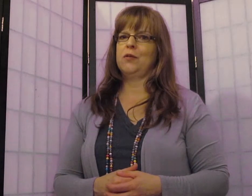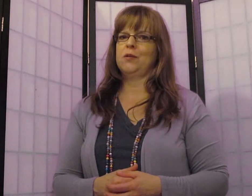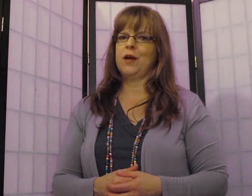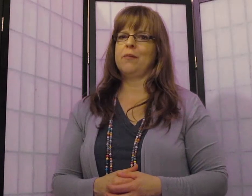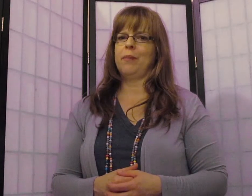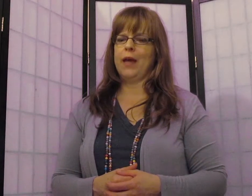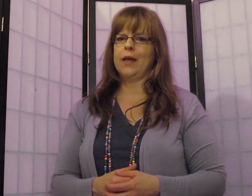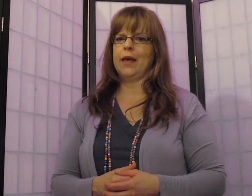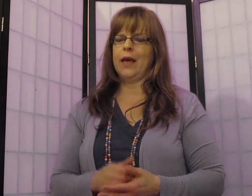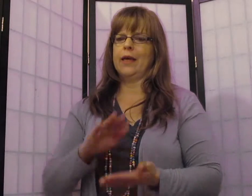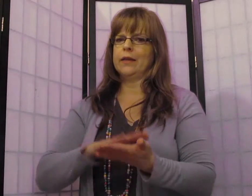were wanting pancakes,